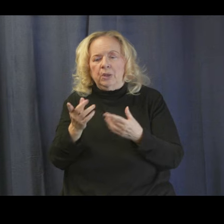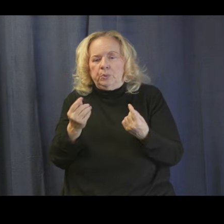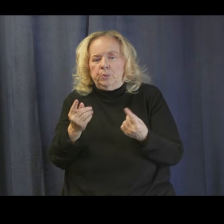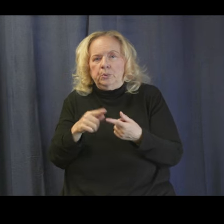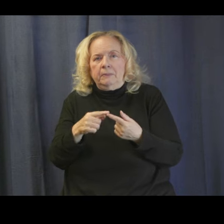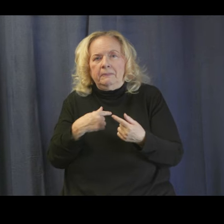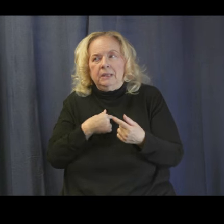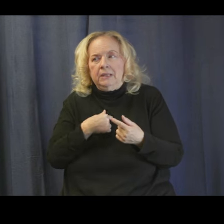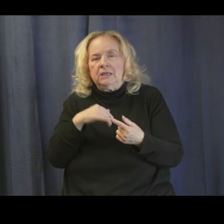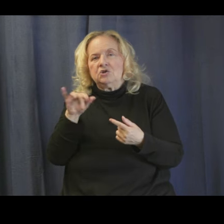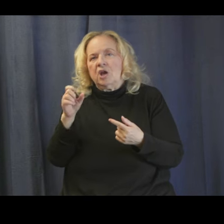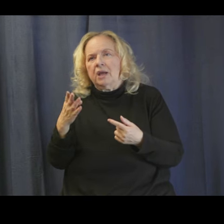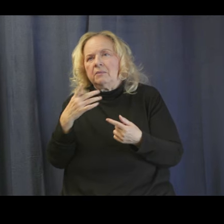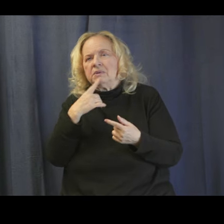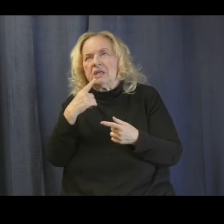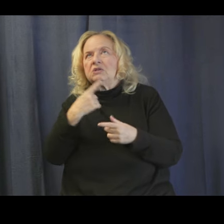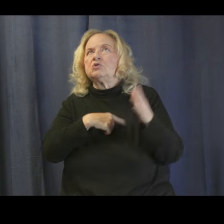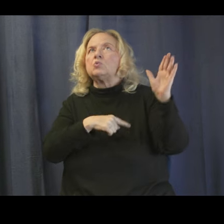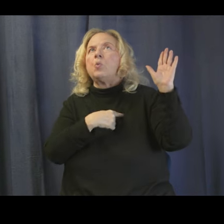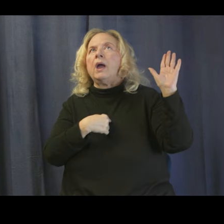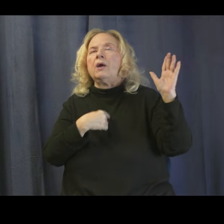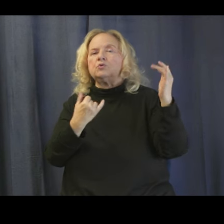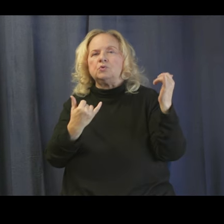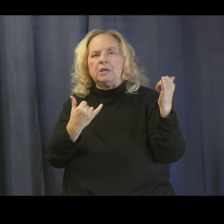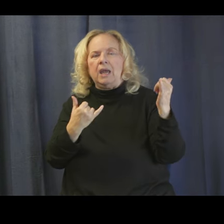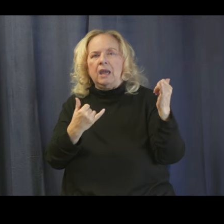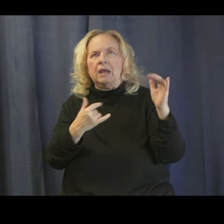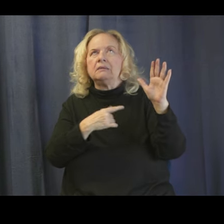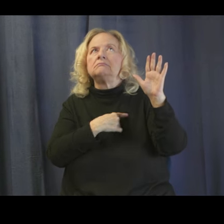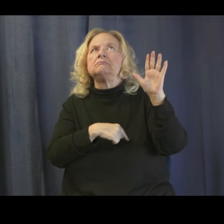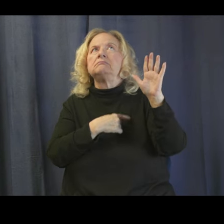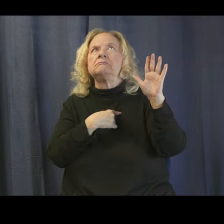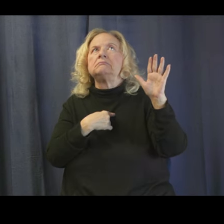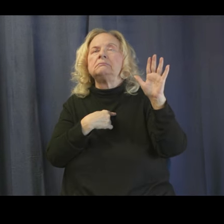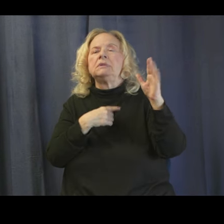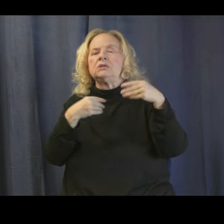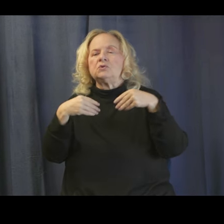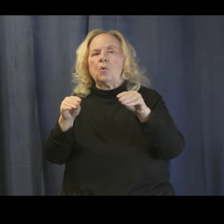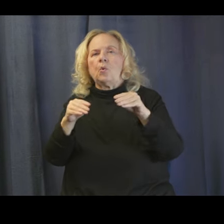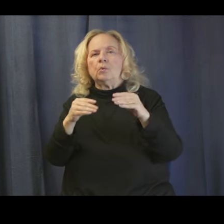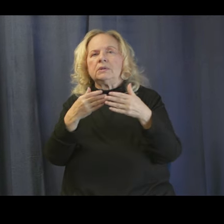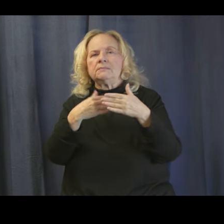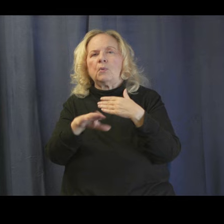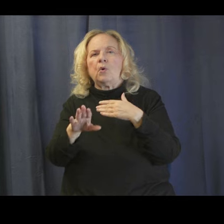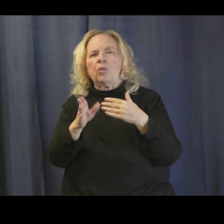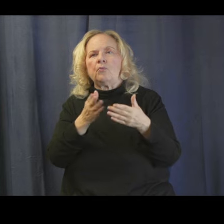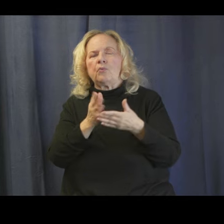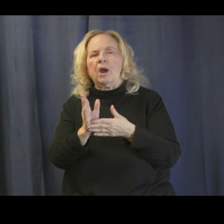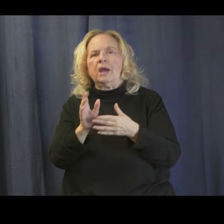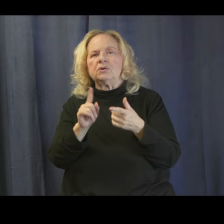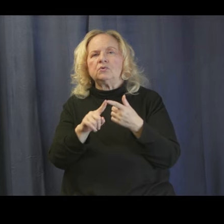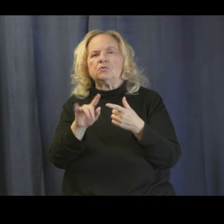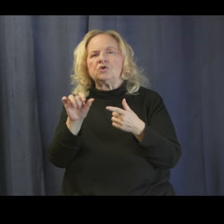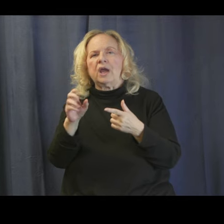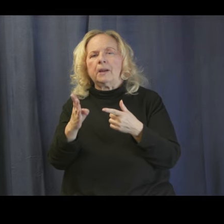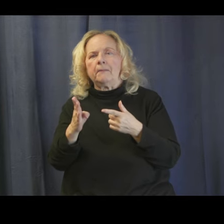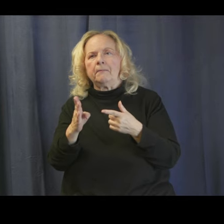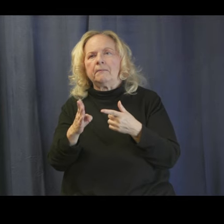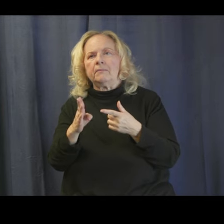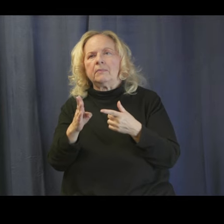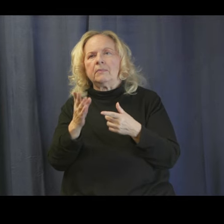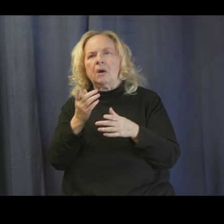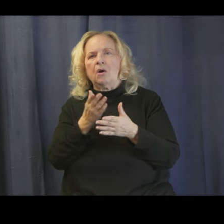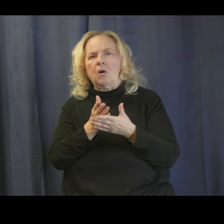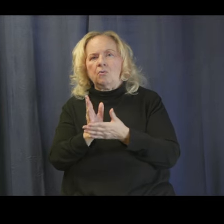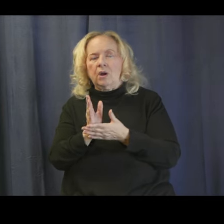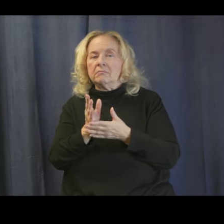me? And Jacob said, swear to me this day. And he swore to him and he sold his birthright to Jacob.